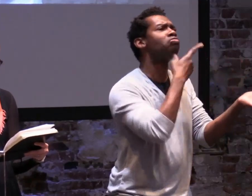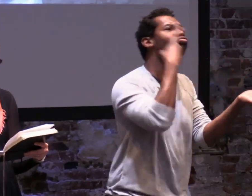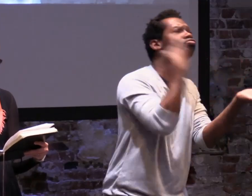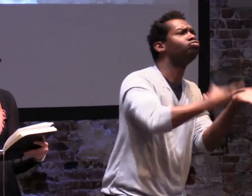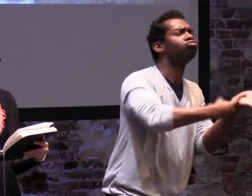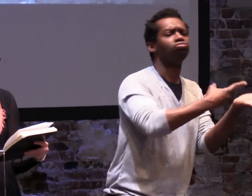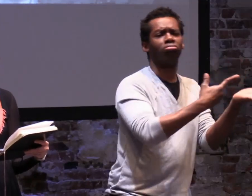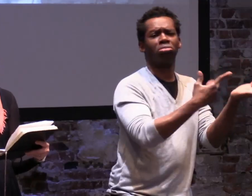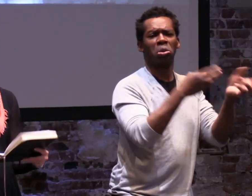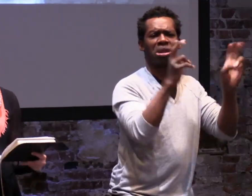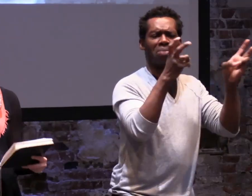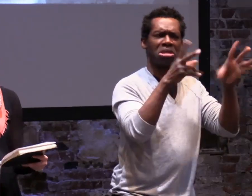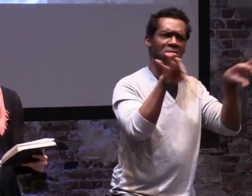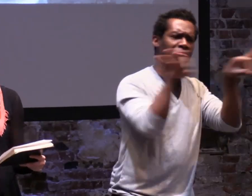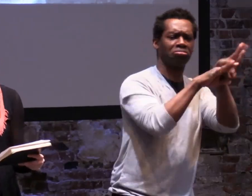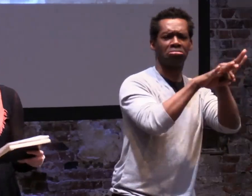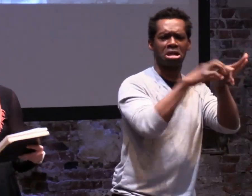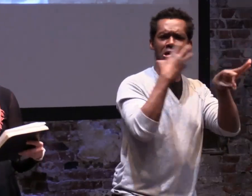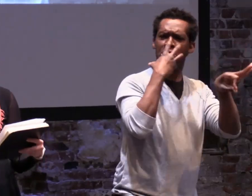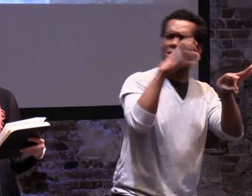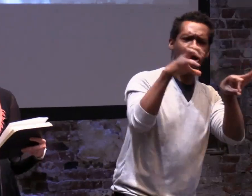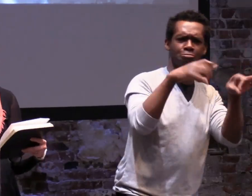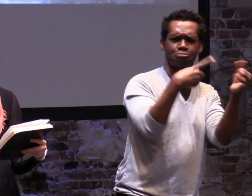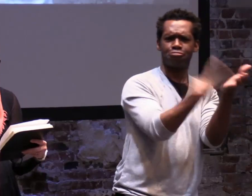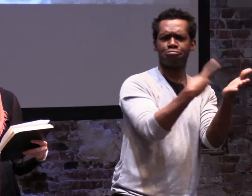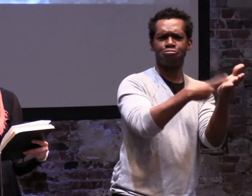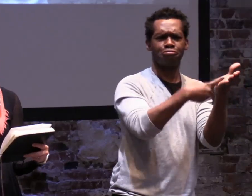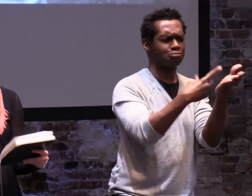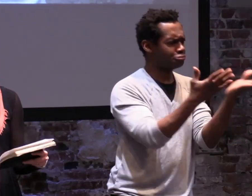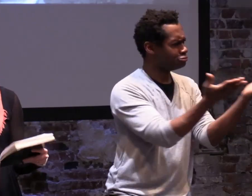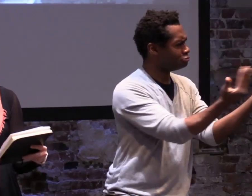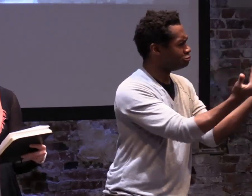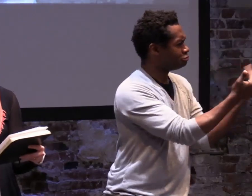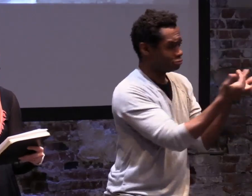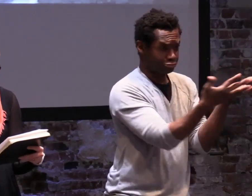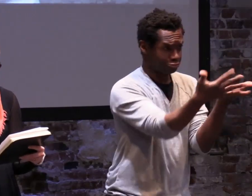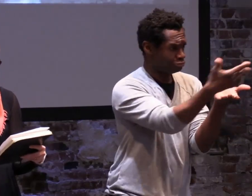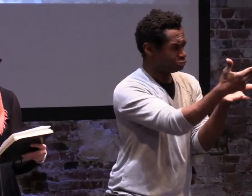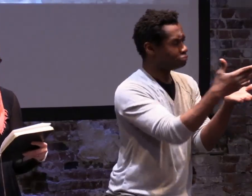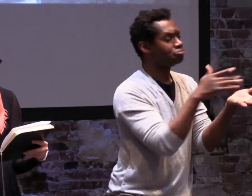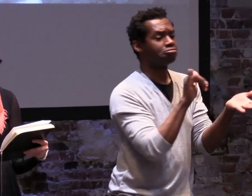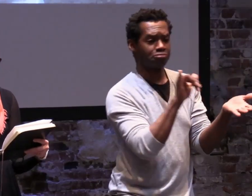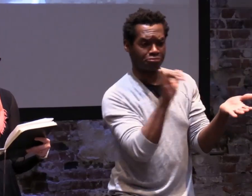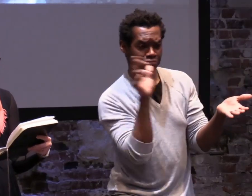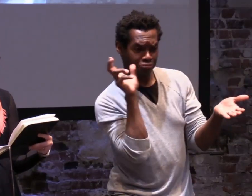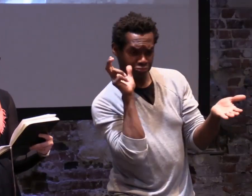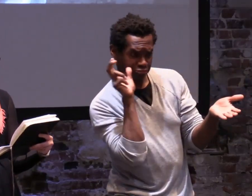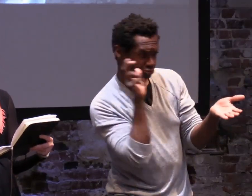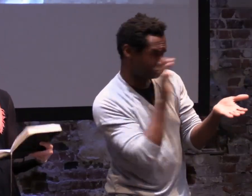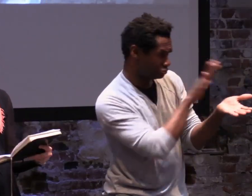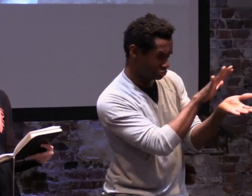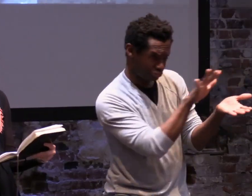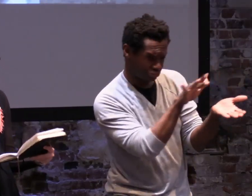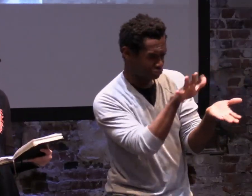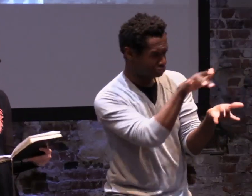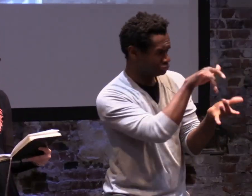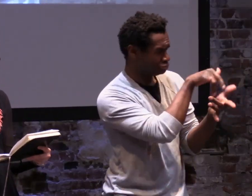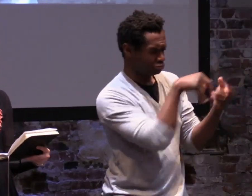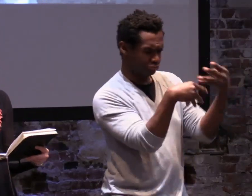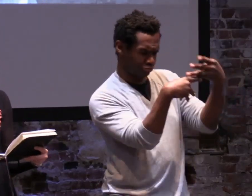gatherings with the idea that we could purpose our resources toward trying to make a better theater and